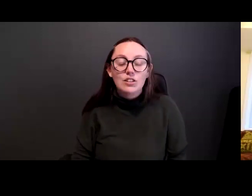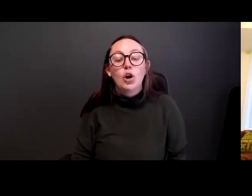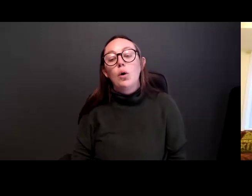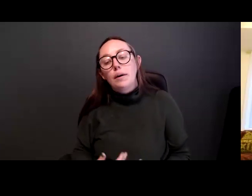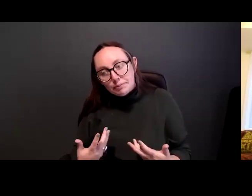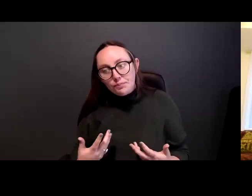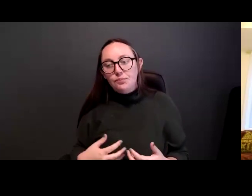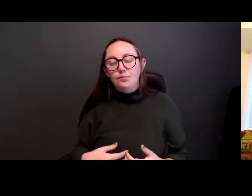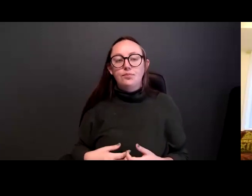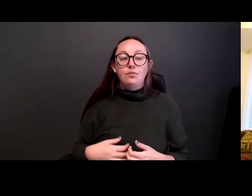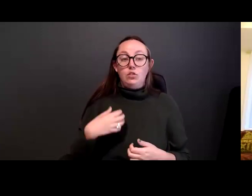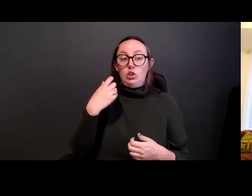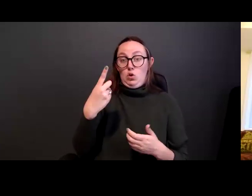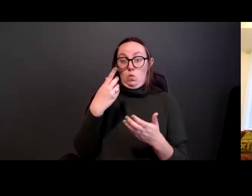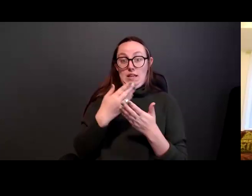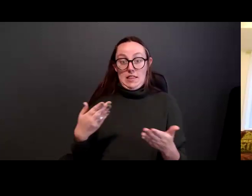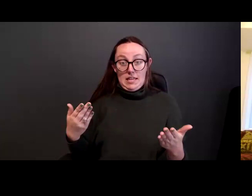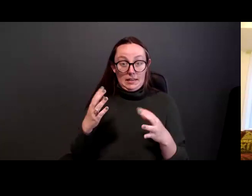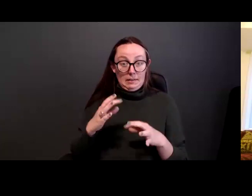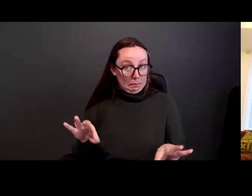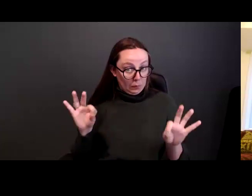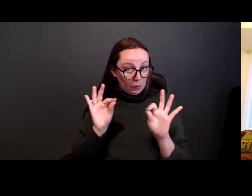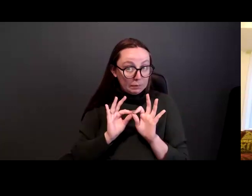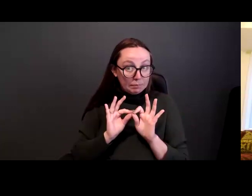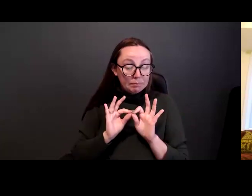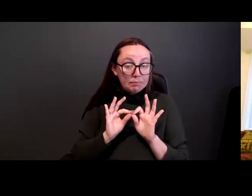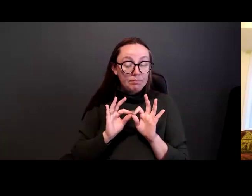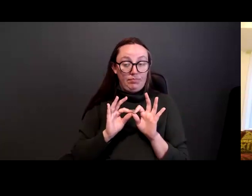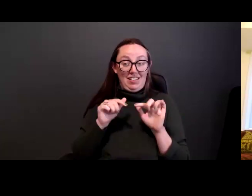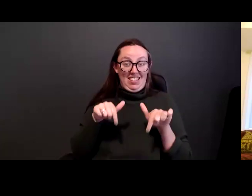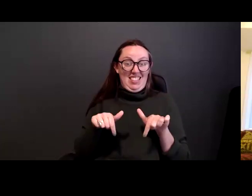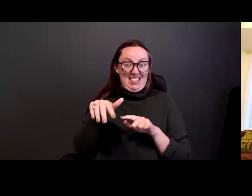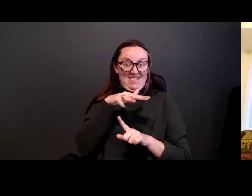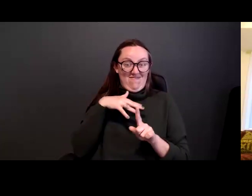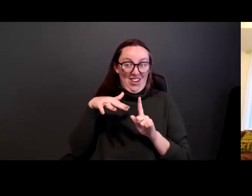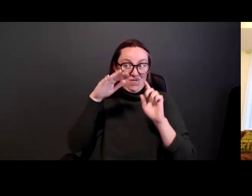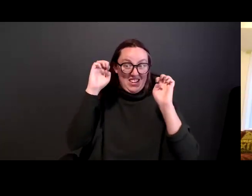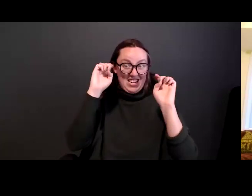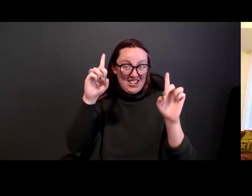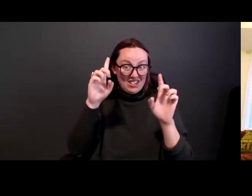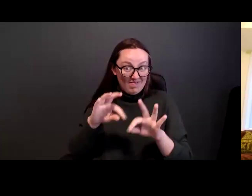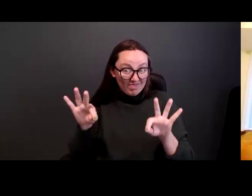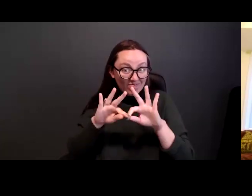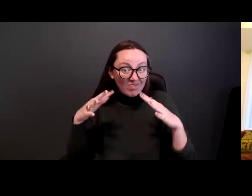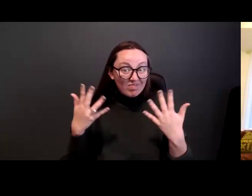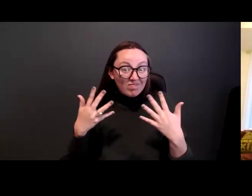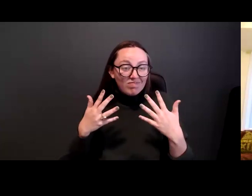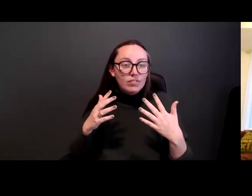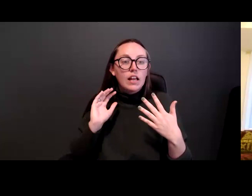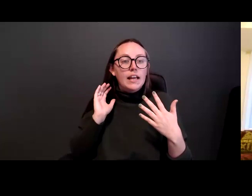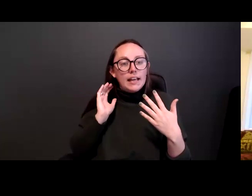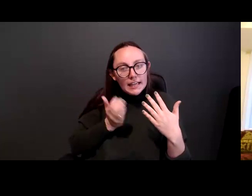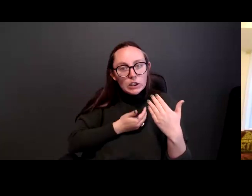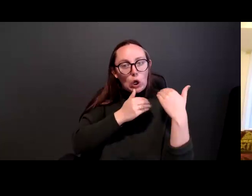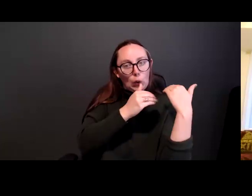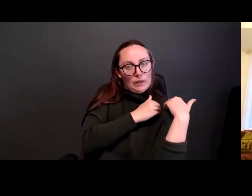things that I feel is important too is when you're in an educational environment, you know, it's our responsibility to teach the students that